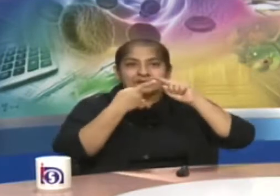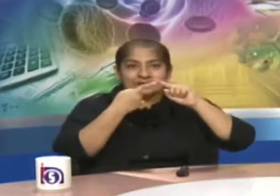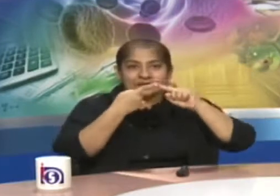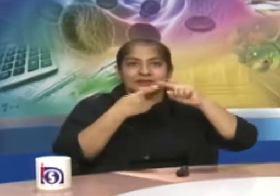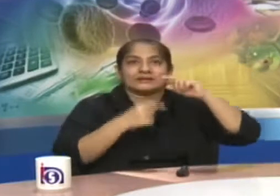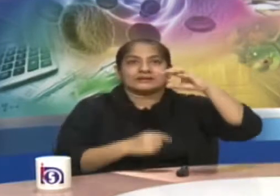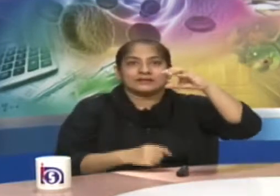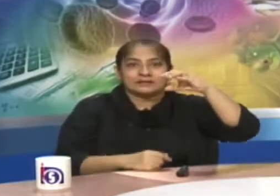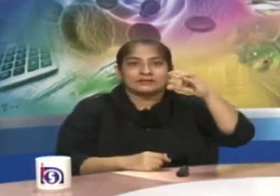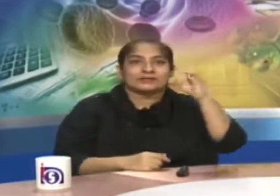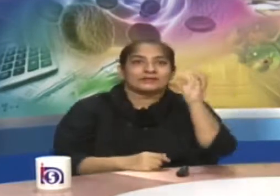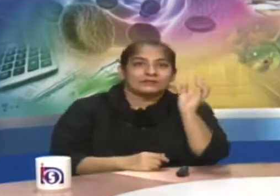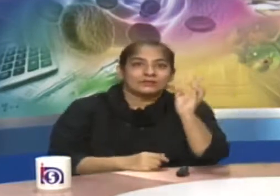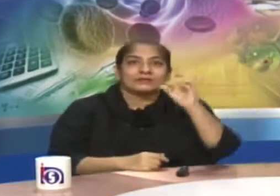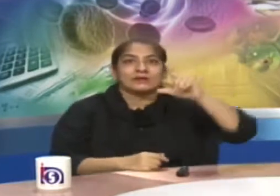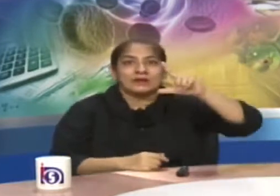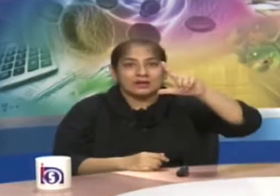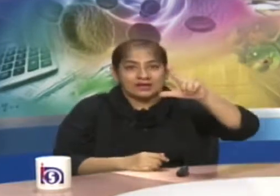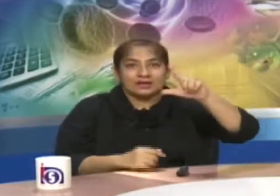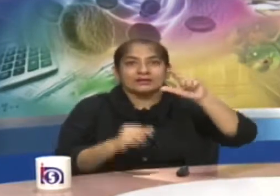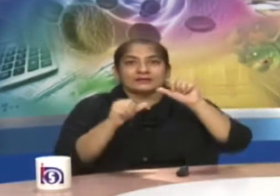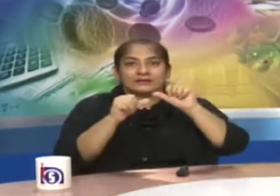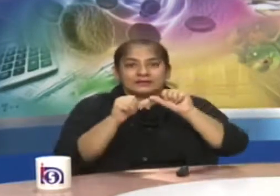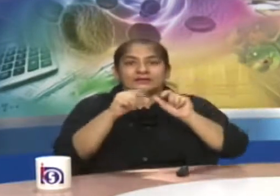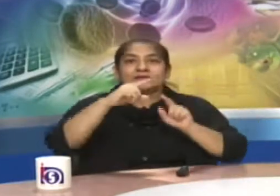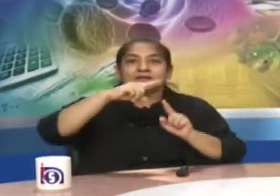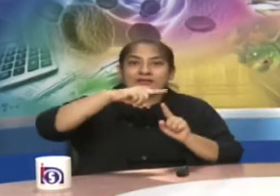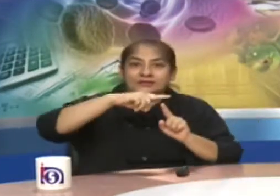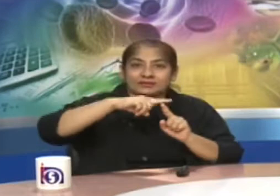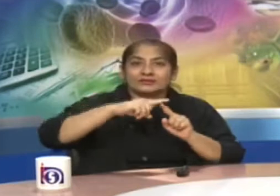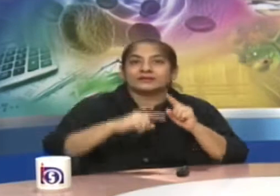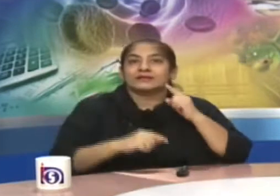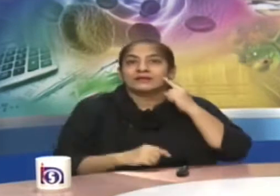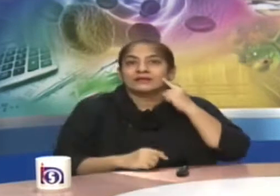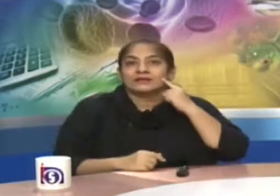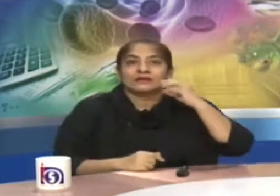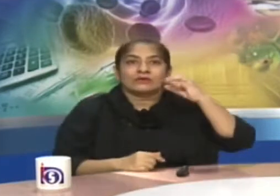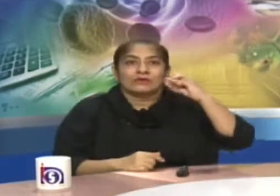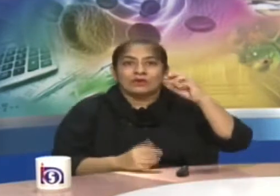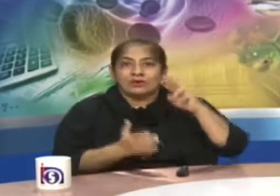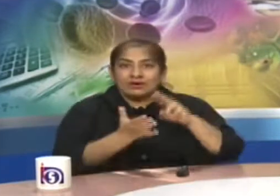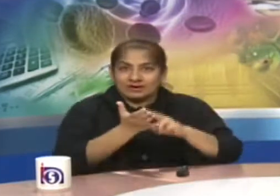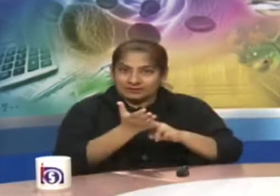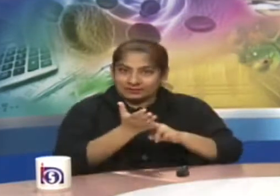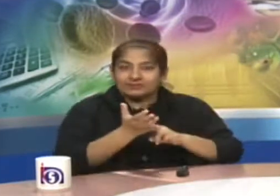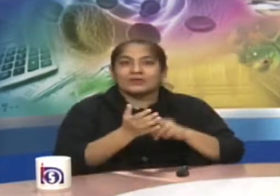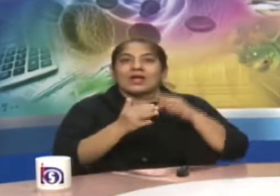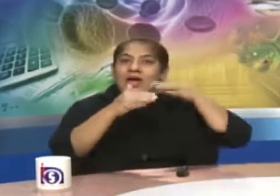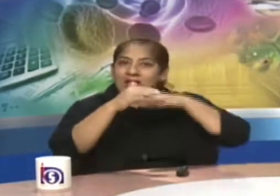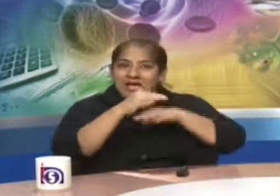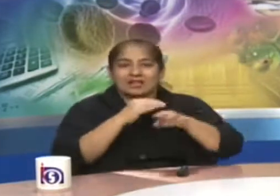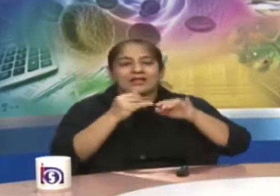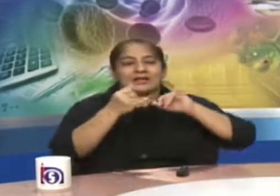You can see on the screen the word speculation in stock